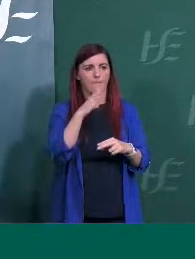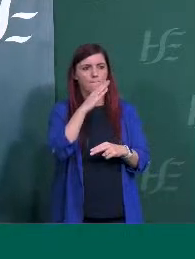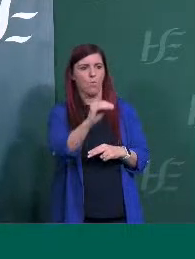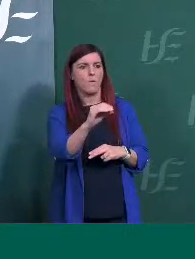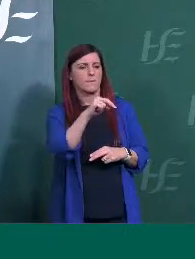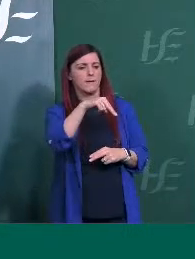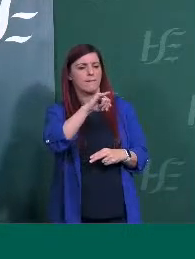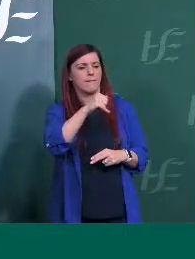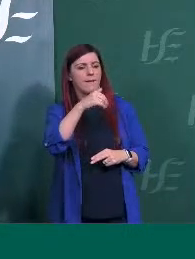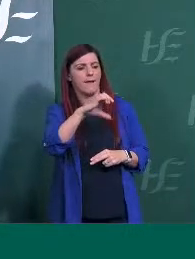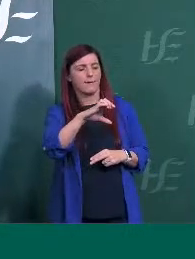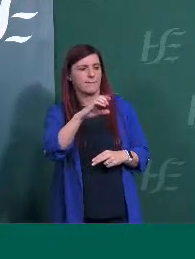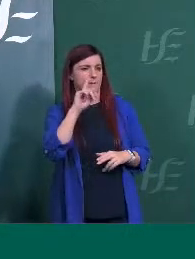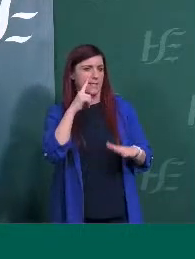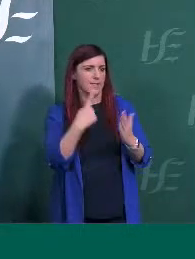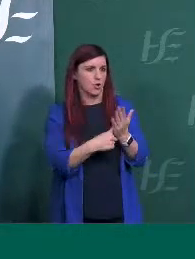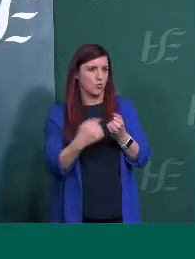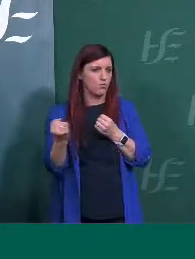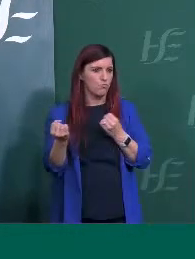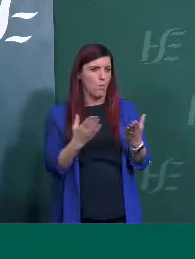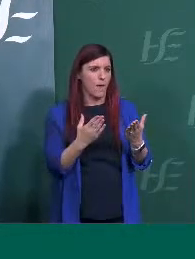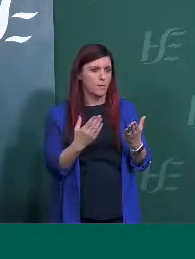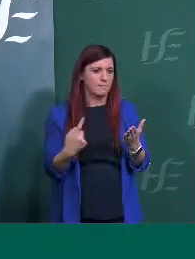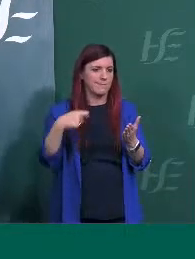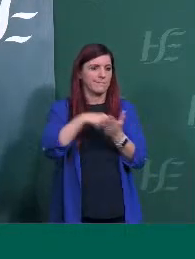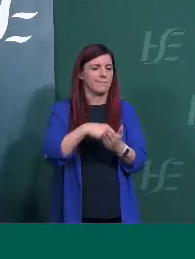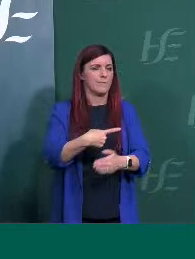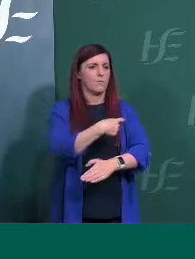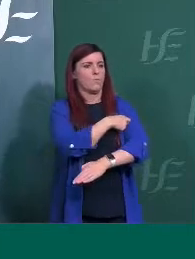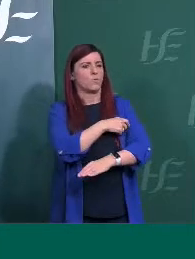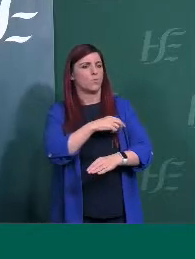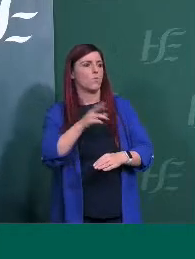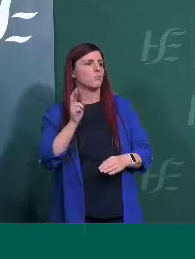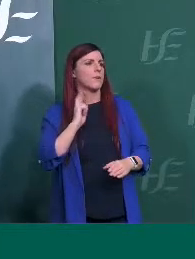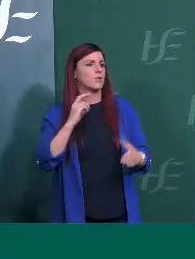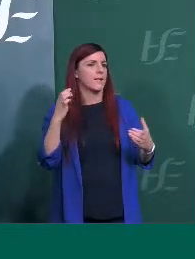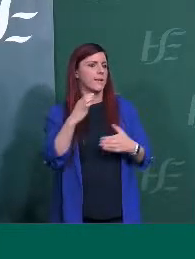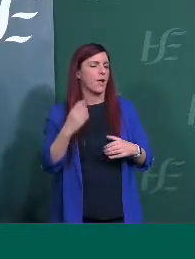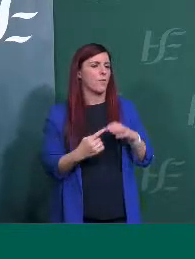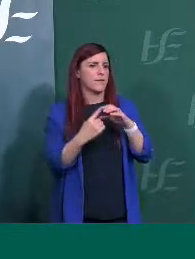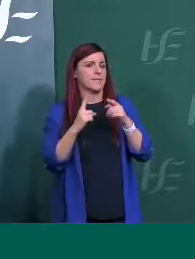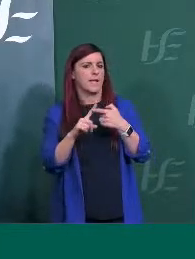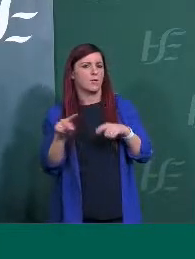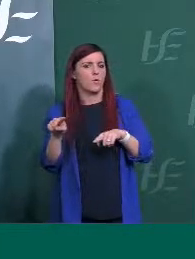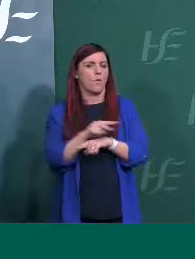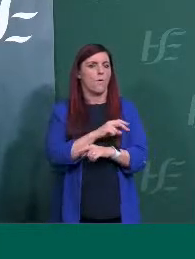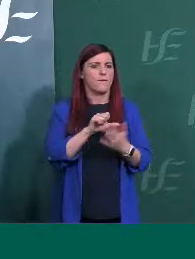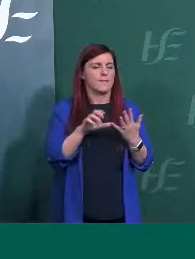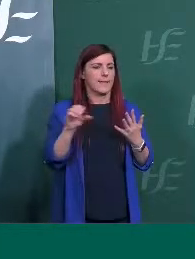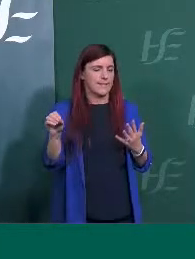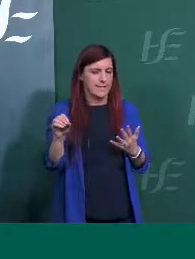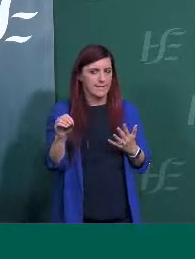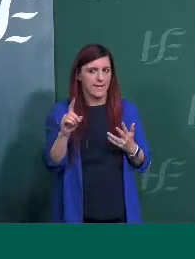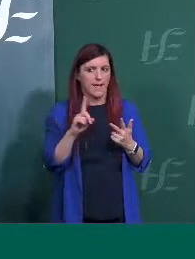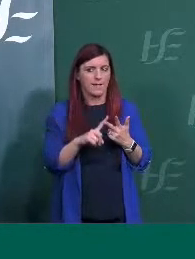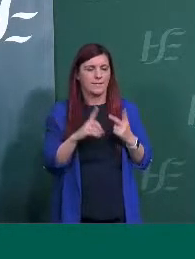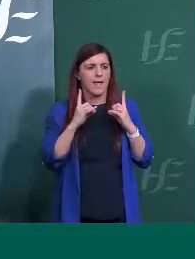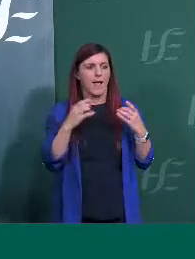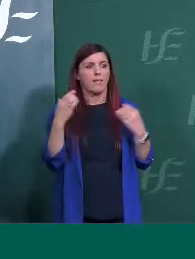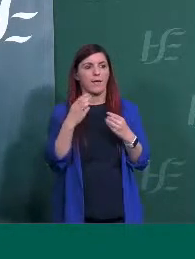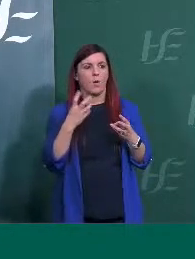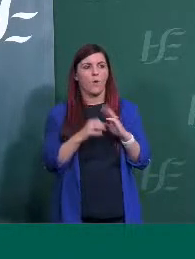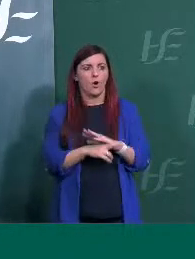program, which we are doing now, not just in terms of residential care facilities, but in terms of those over the age of 60 and in healthcare